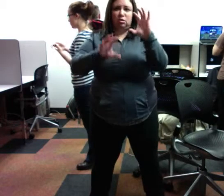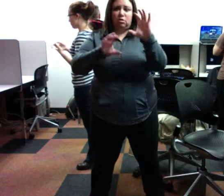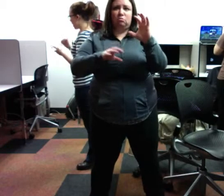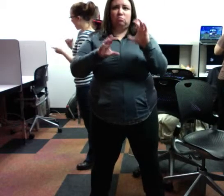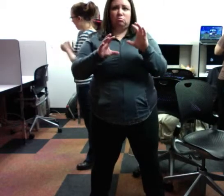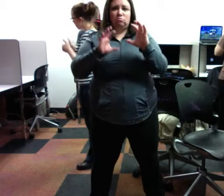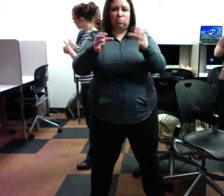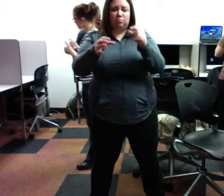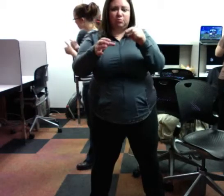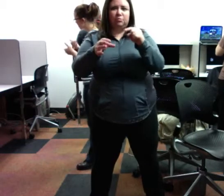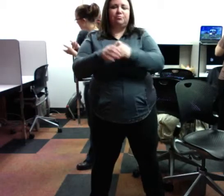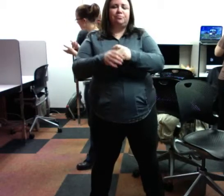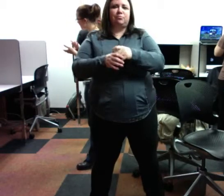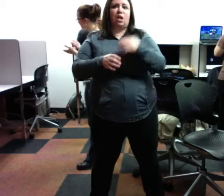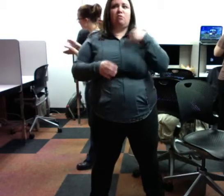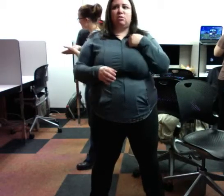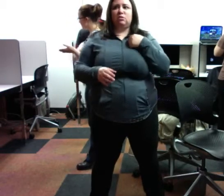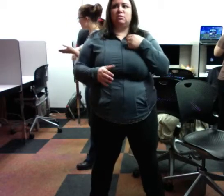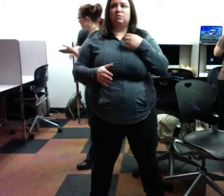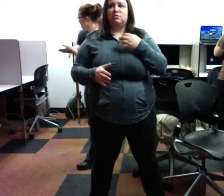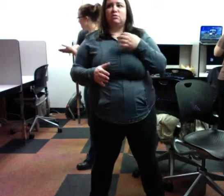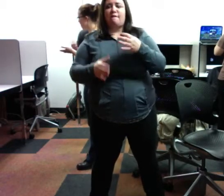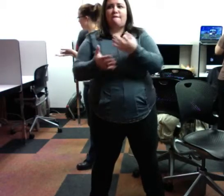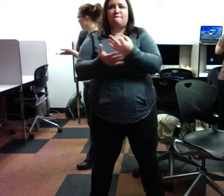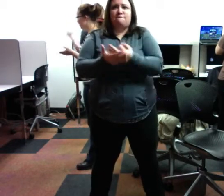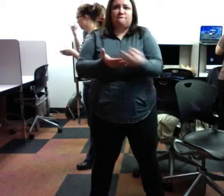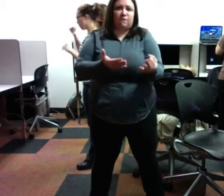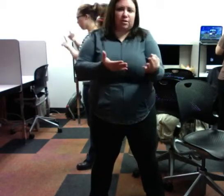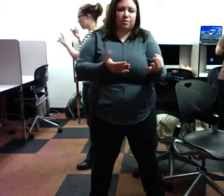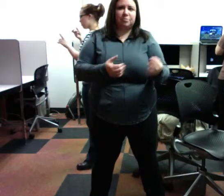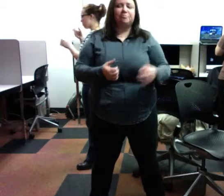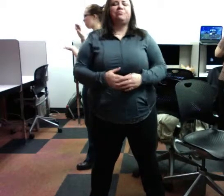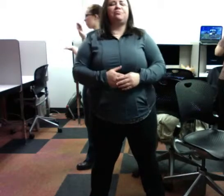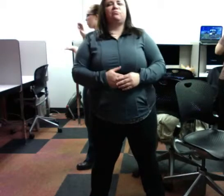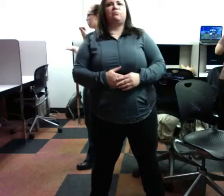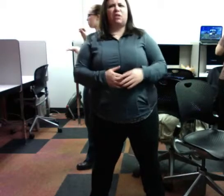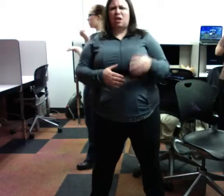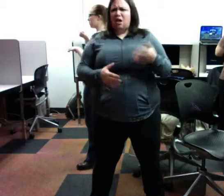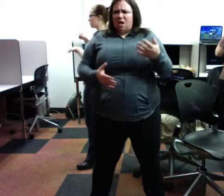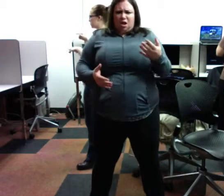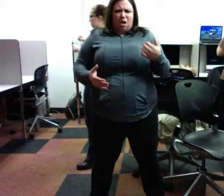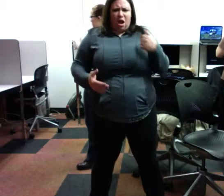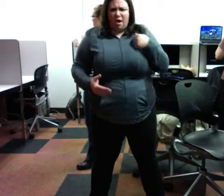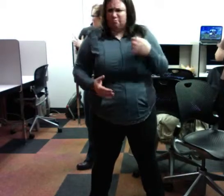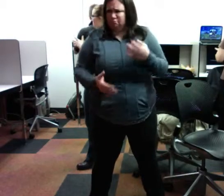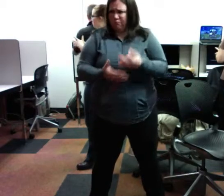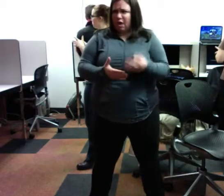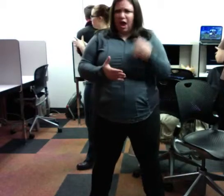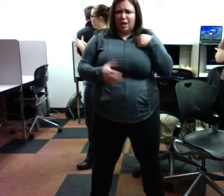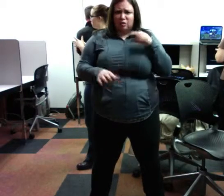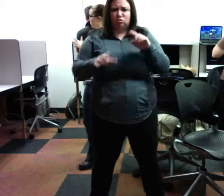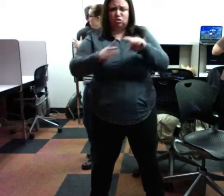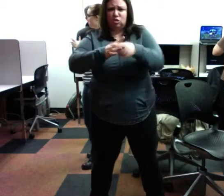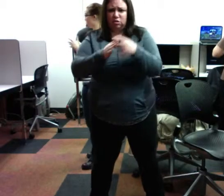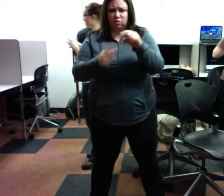from a company you started? Well, as Apple grew, we hired someone who I thought was very talented to run the company